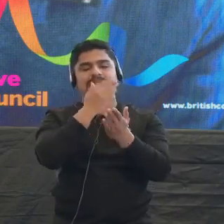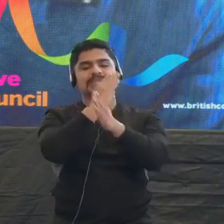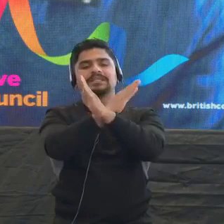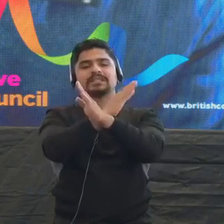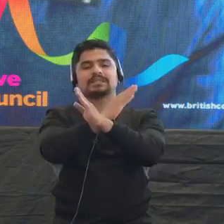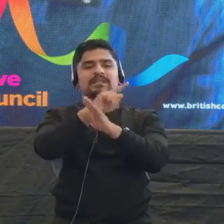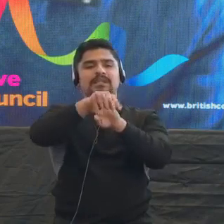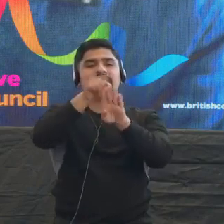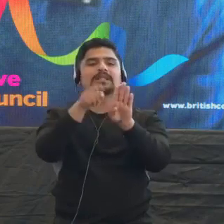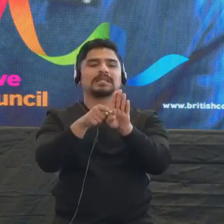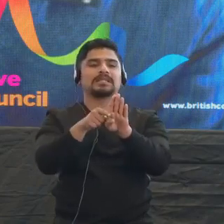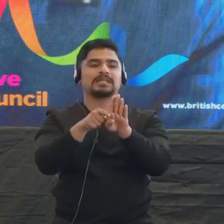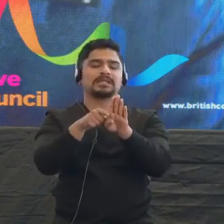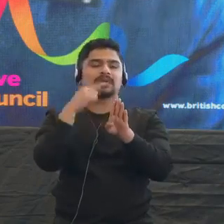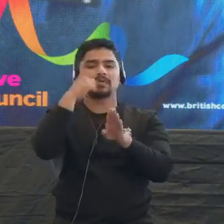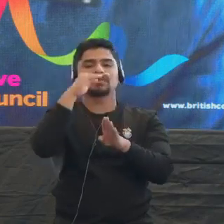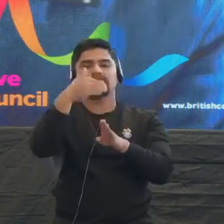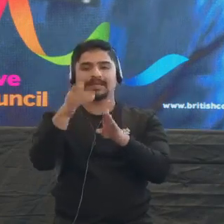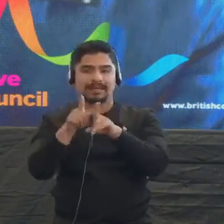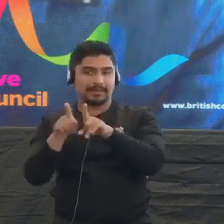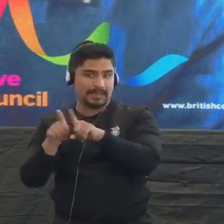No one can be rejected